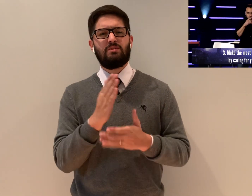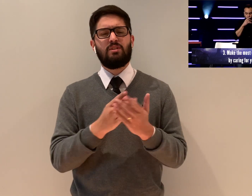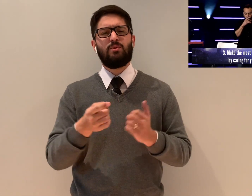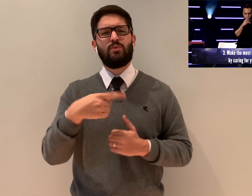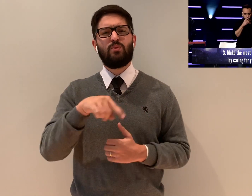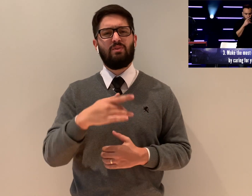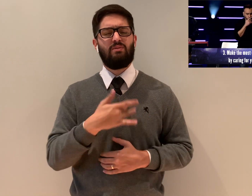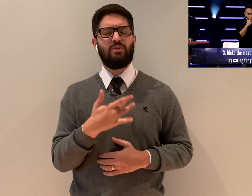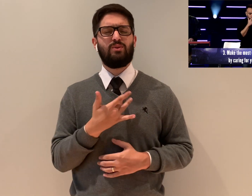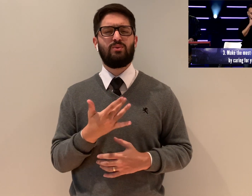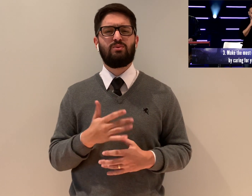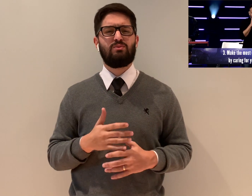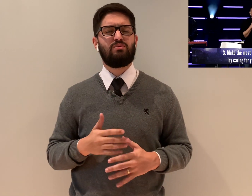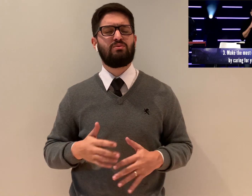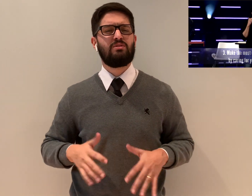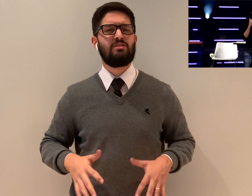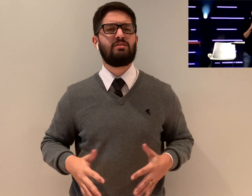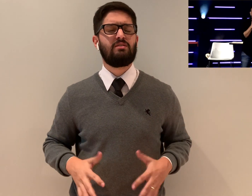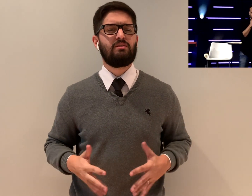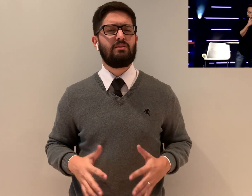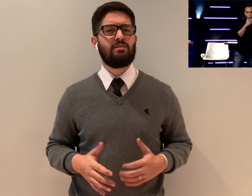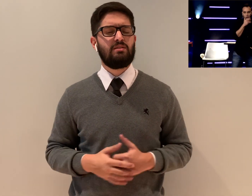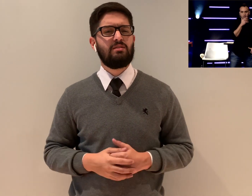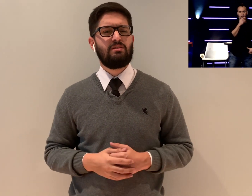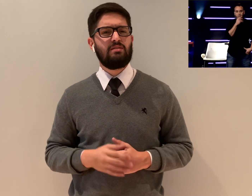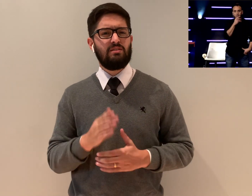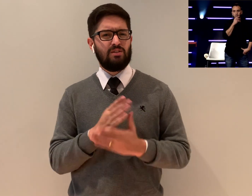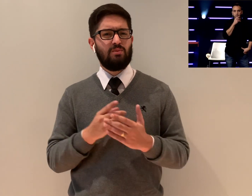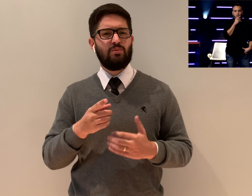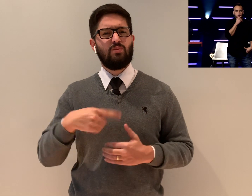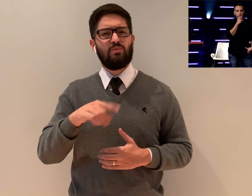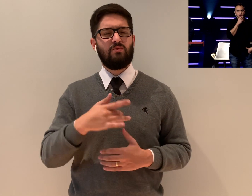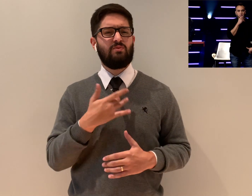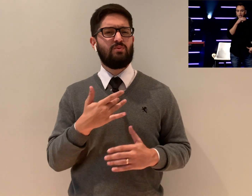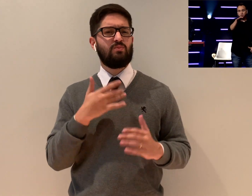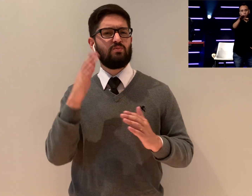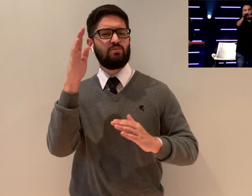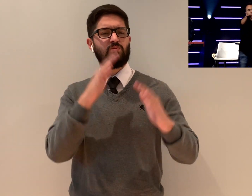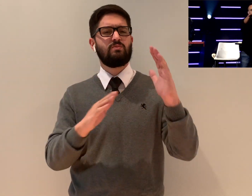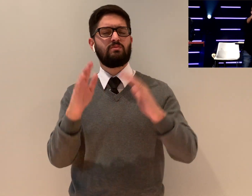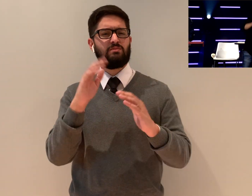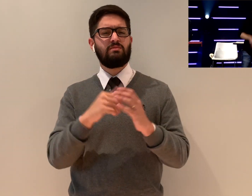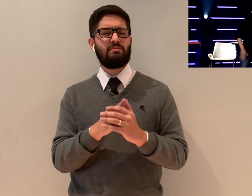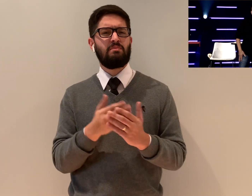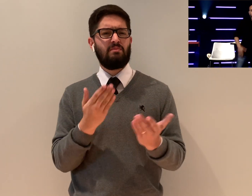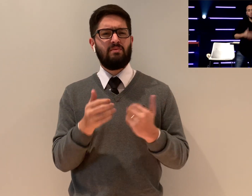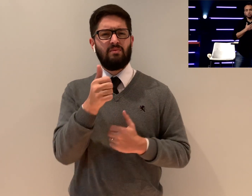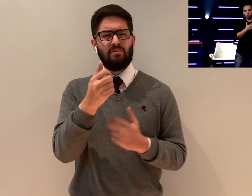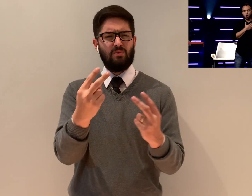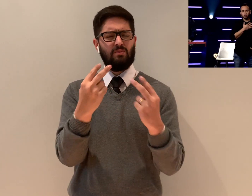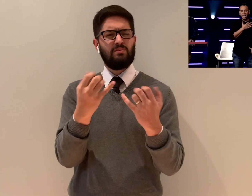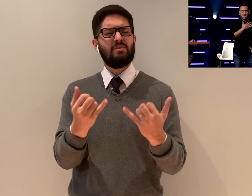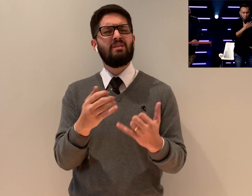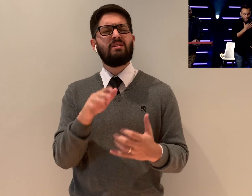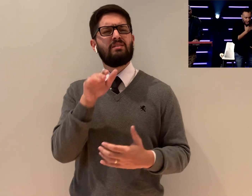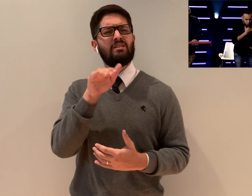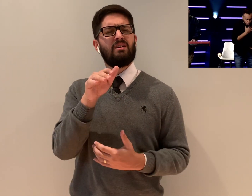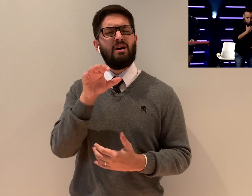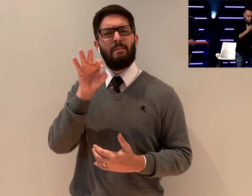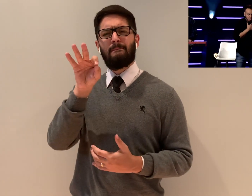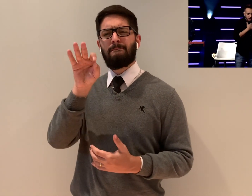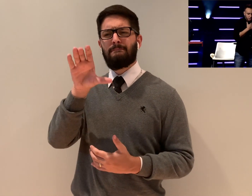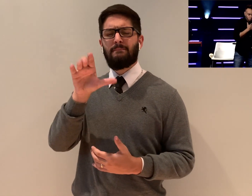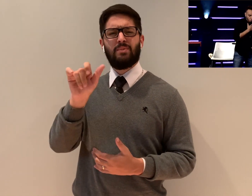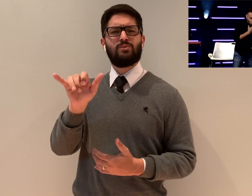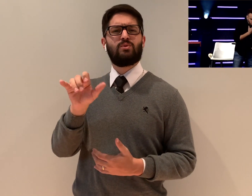anxious. Perhaps many of you are worried. Maybe you're watching this right now and you're like, Pastor Carlos, I am